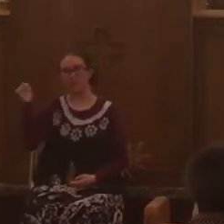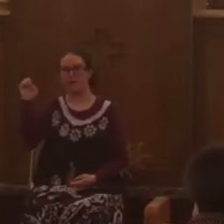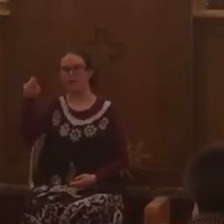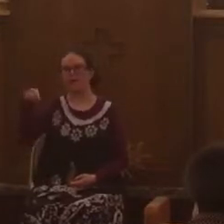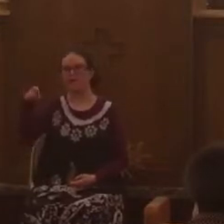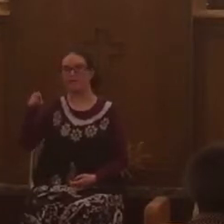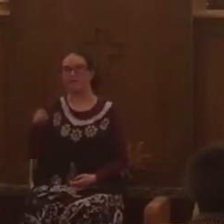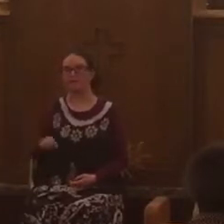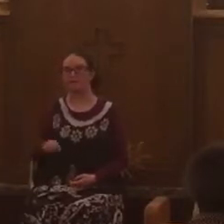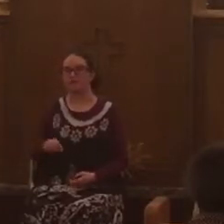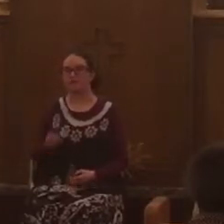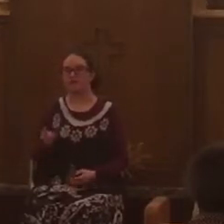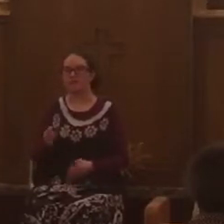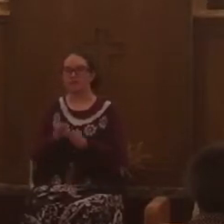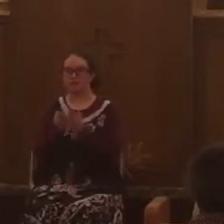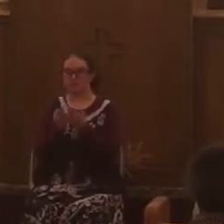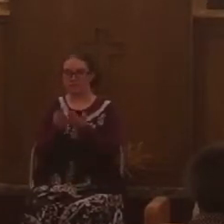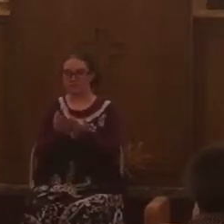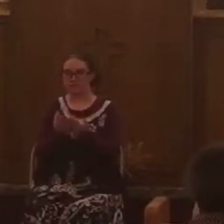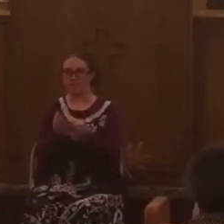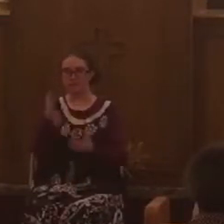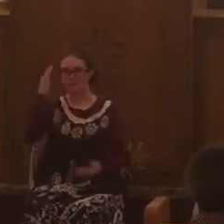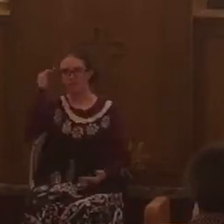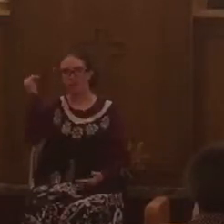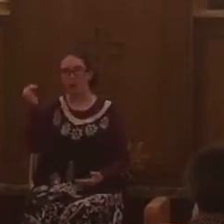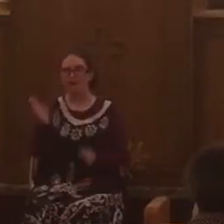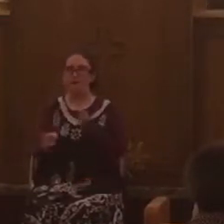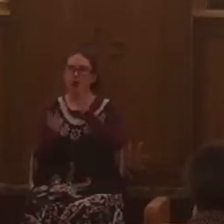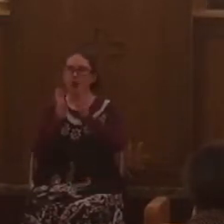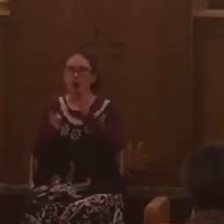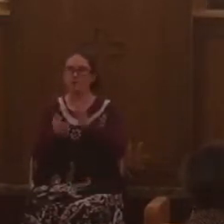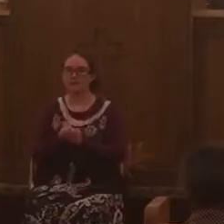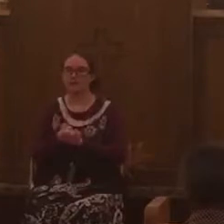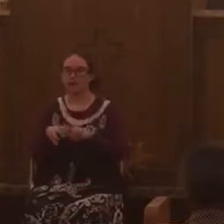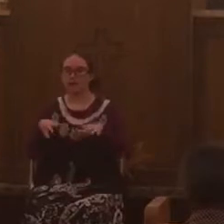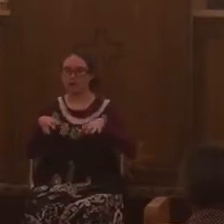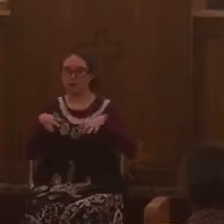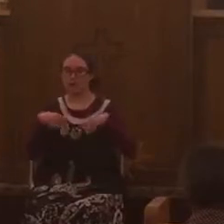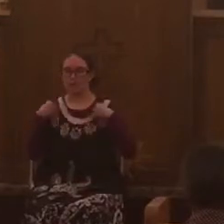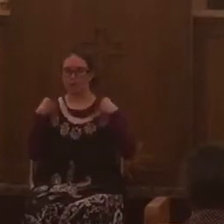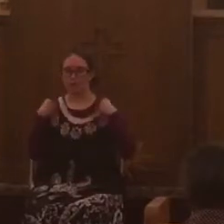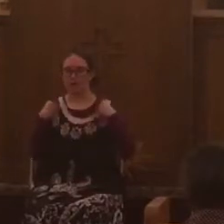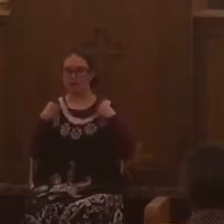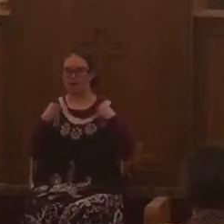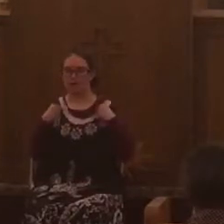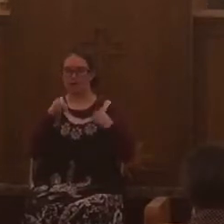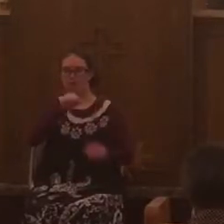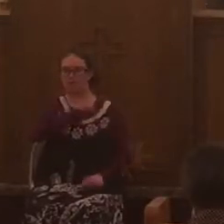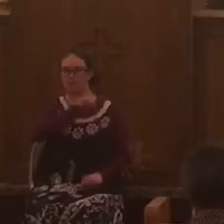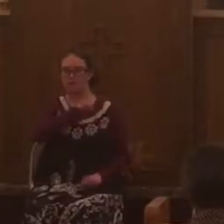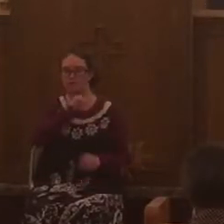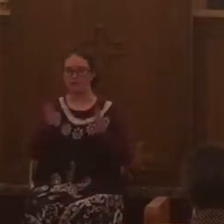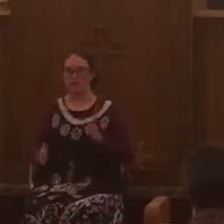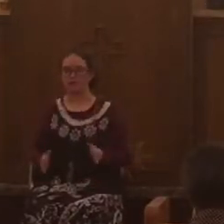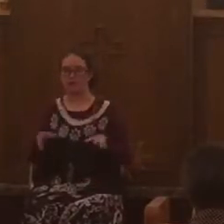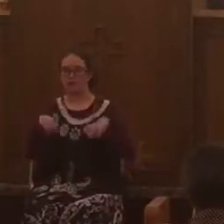not a physical confrontation, although sometimes it might turn into that. It's a spirit battle. Yes,